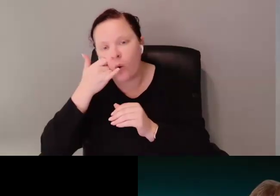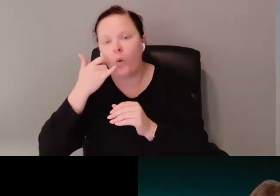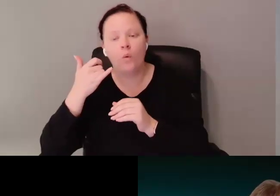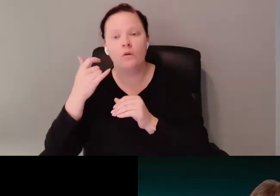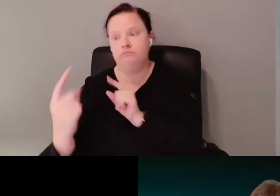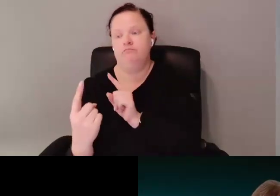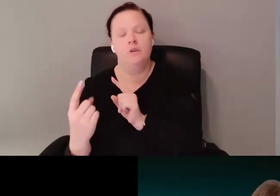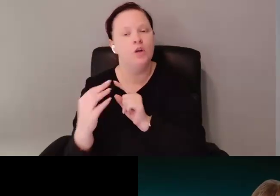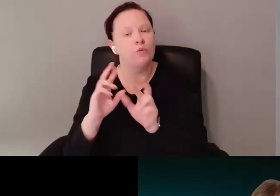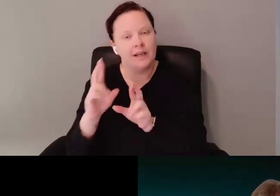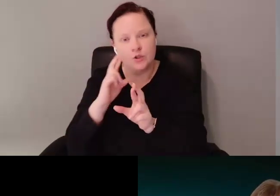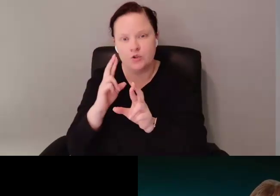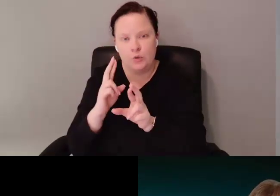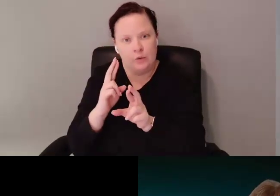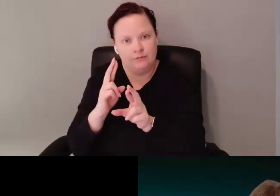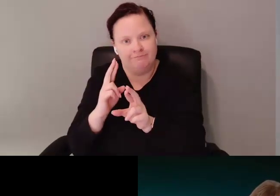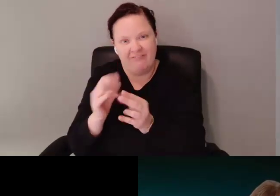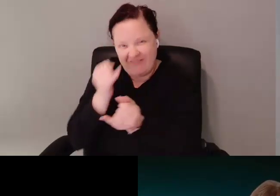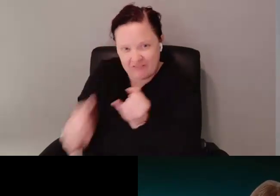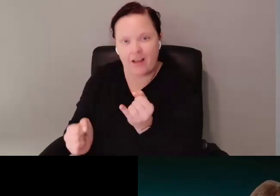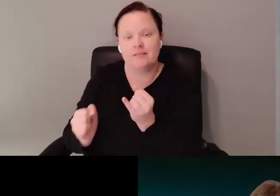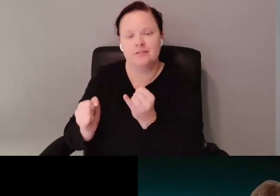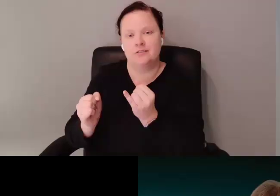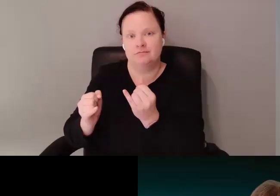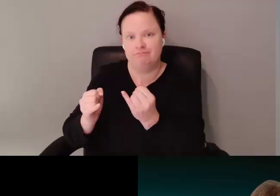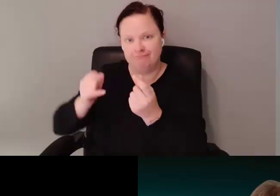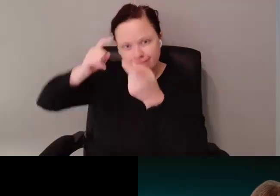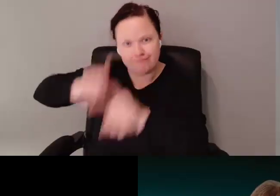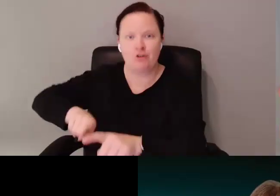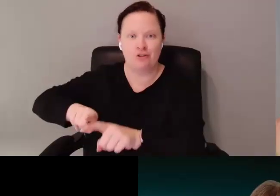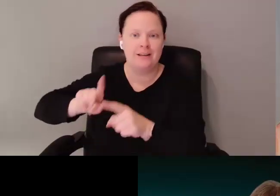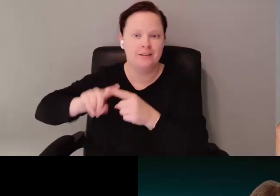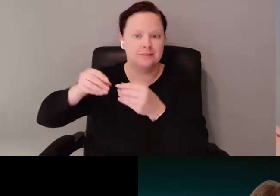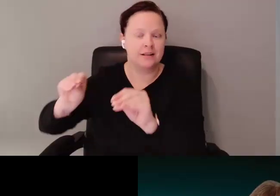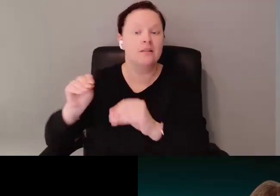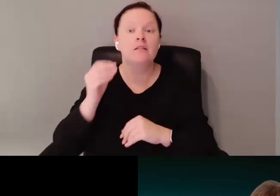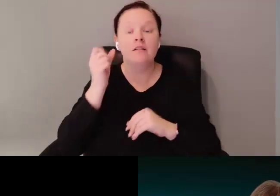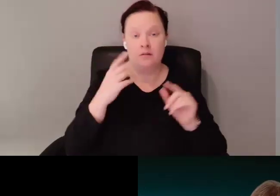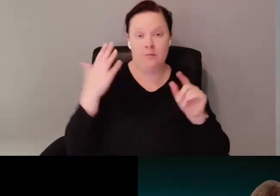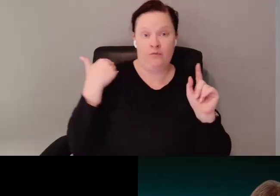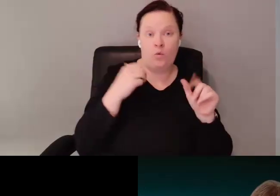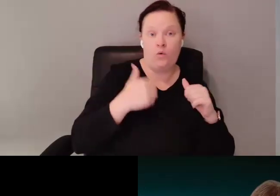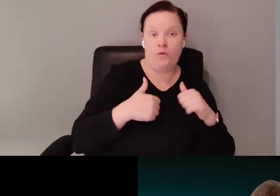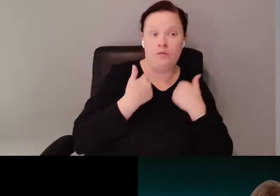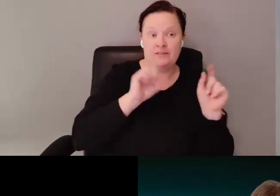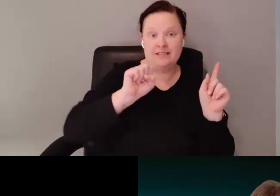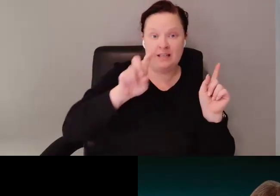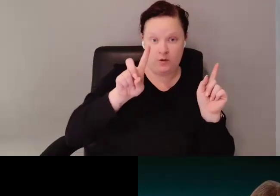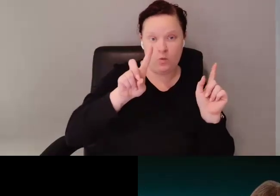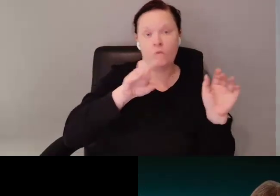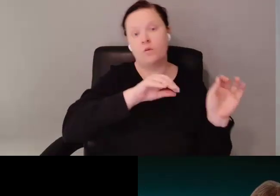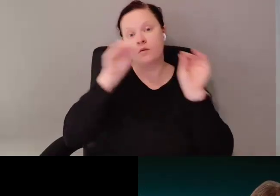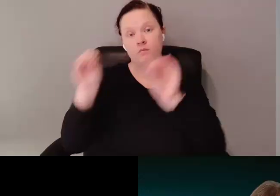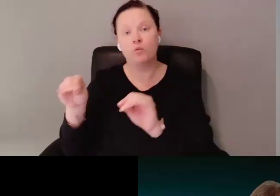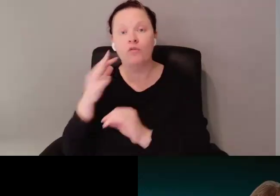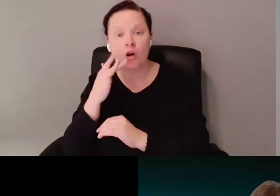you are closing the deal. So I actually, when I moved from San Diego to back to Colorado, I